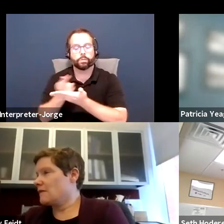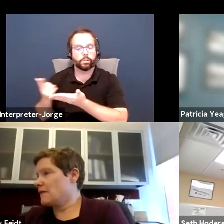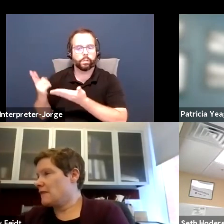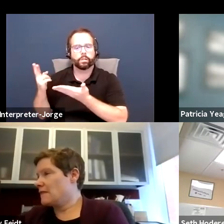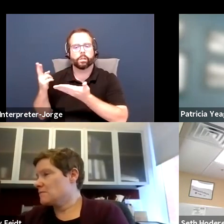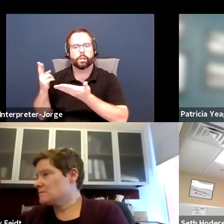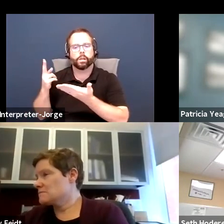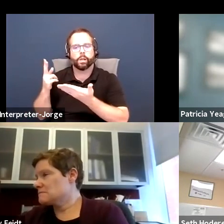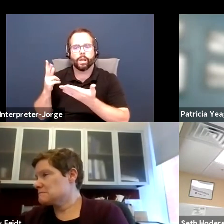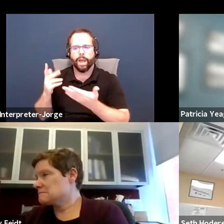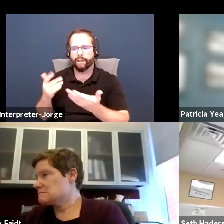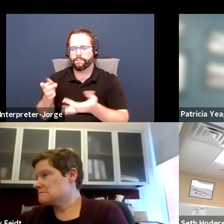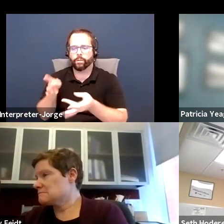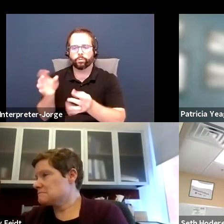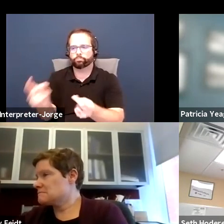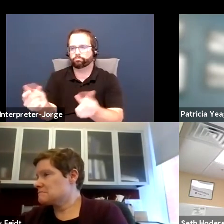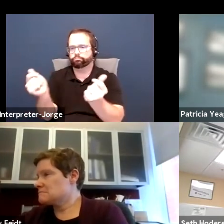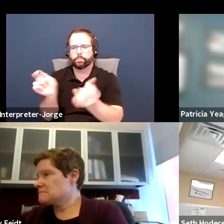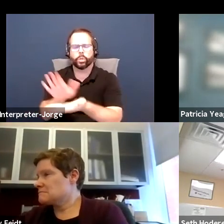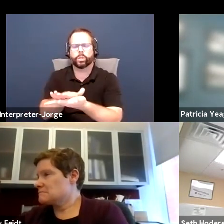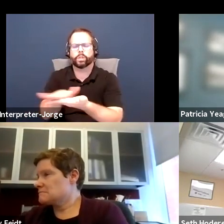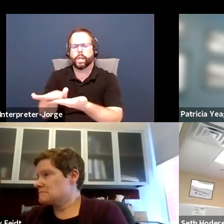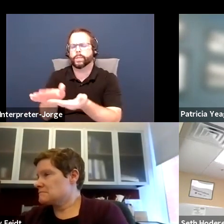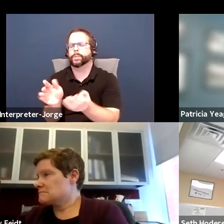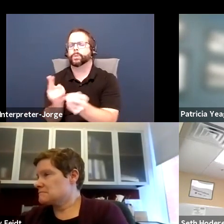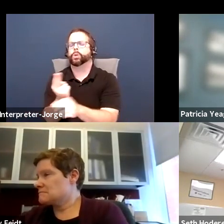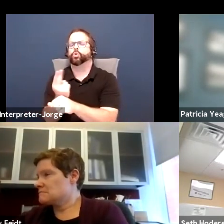and user-friendly reporting features.